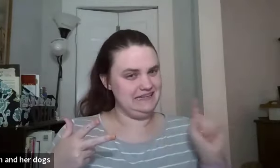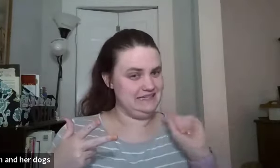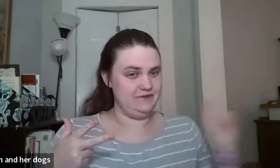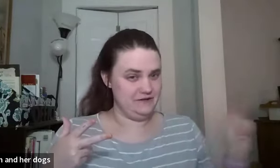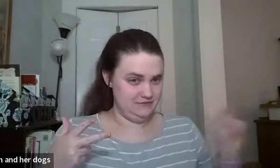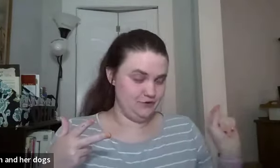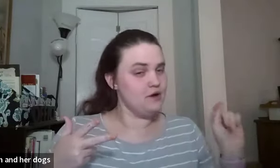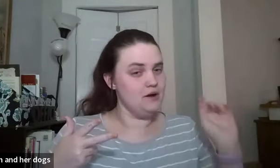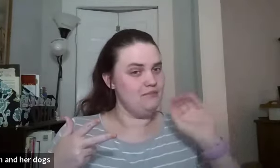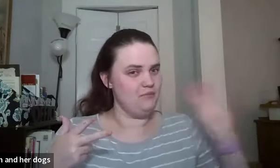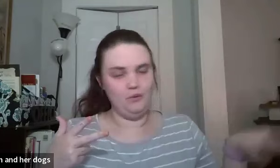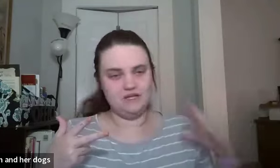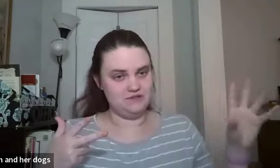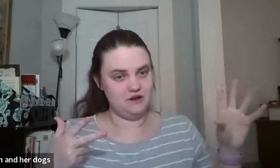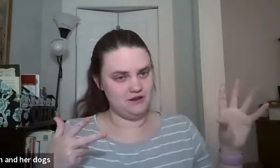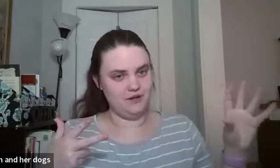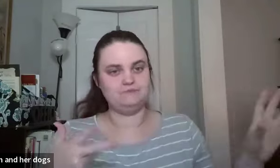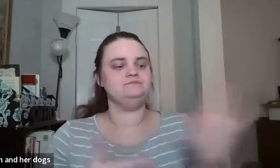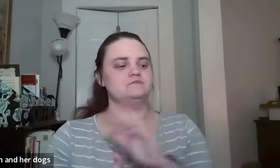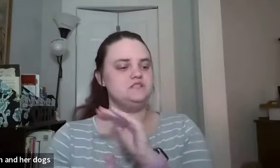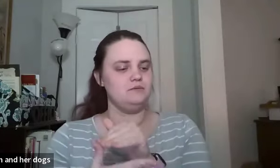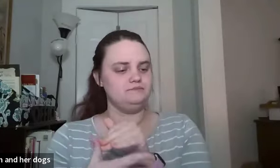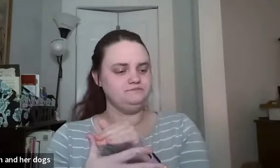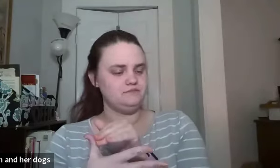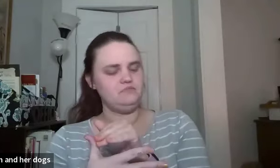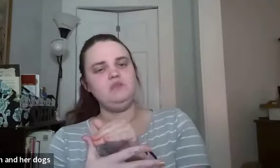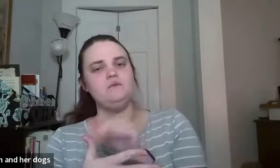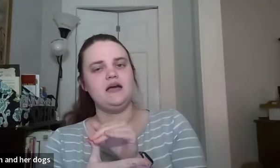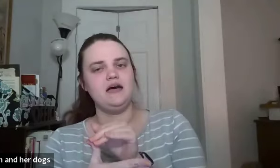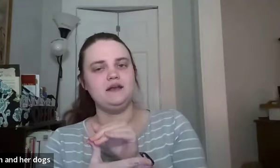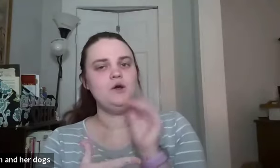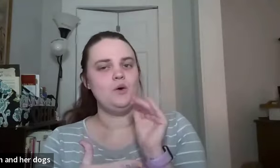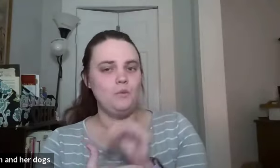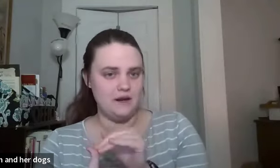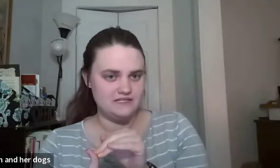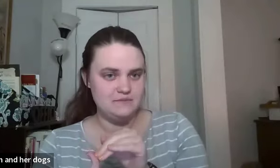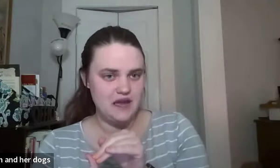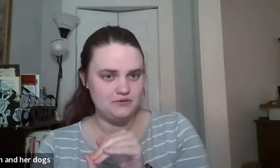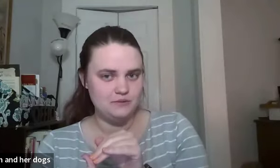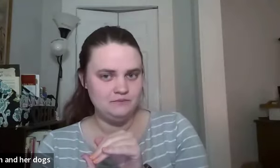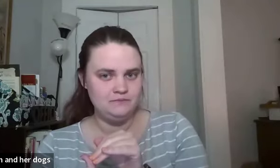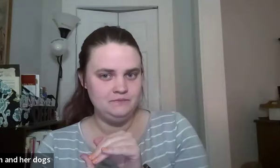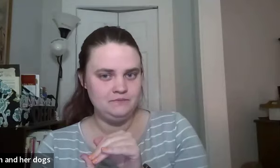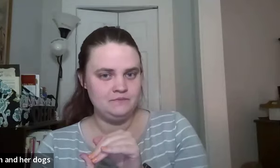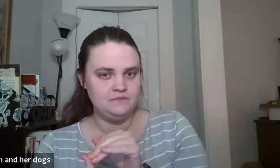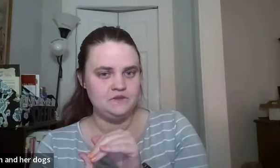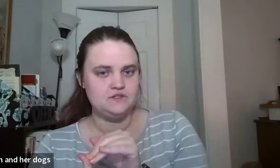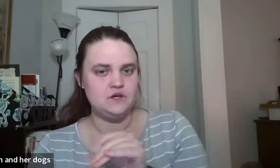it is very different from the ones we've been talking about. So we had, where is the bathroom?